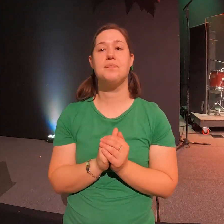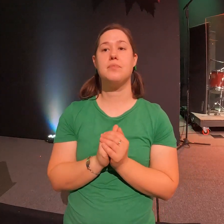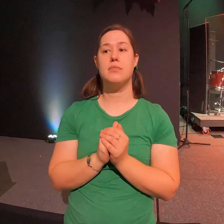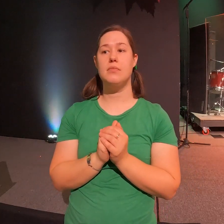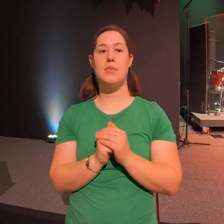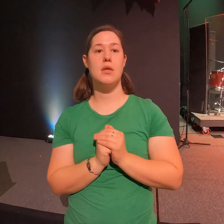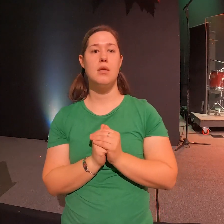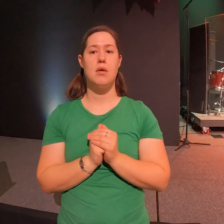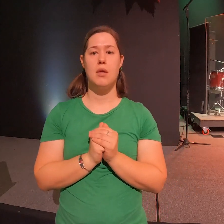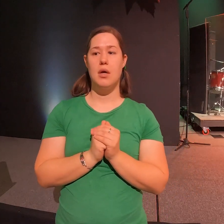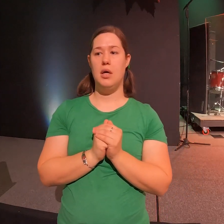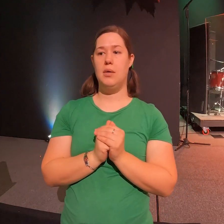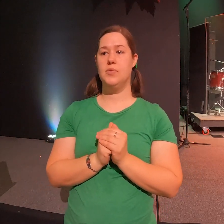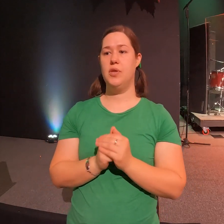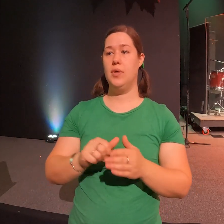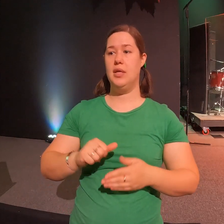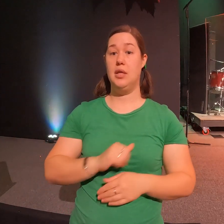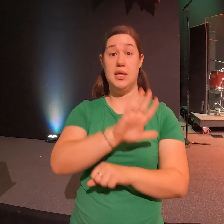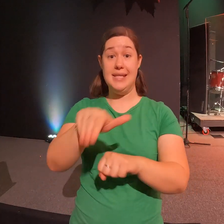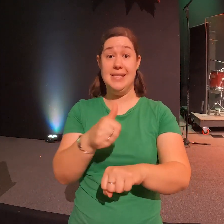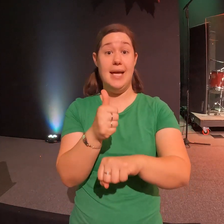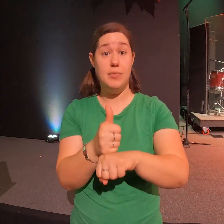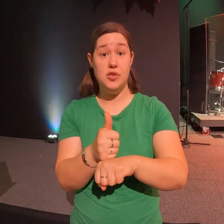the Franciscans, that order.